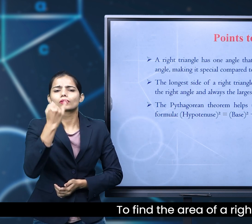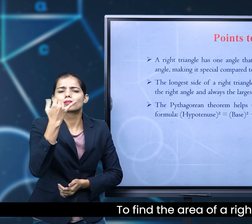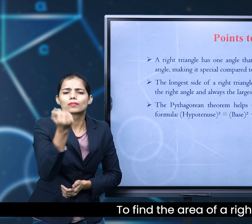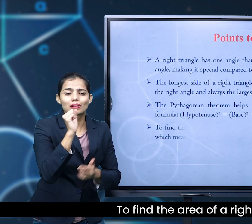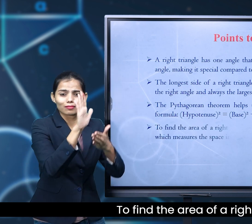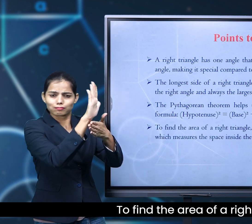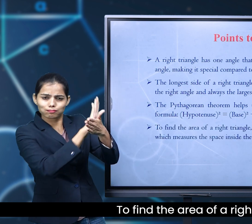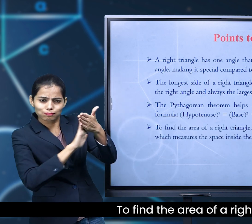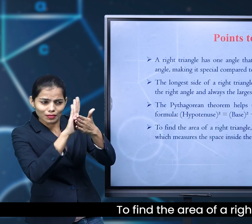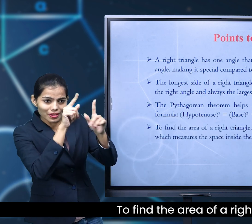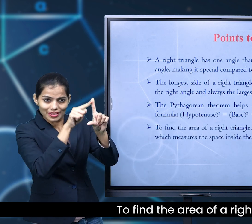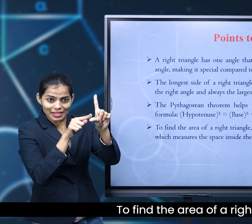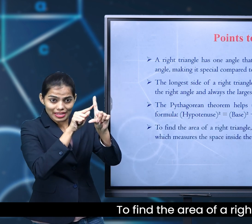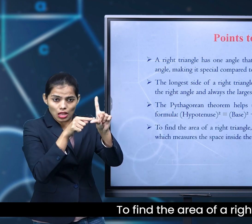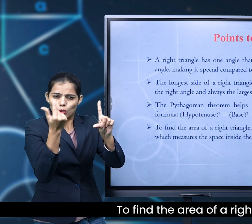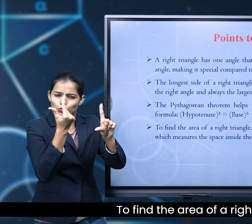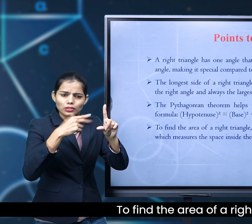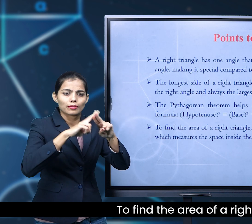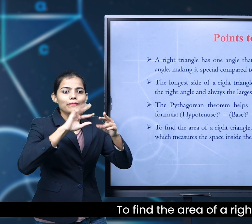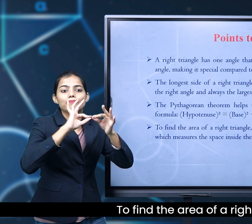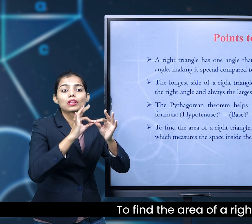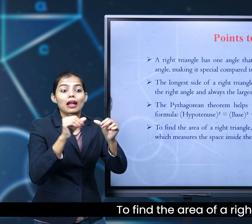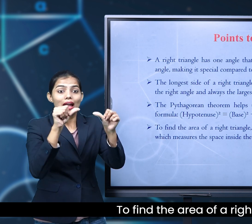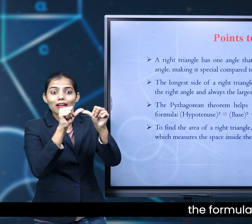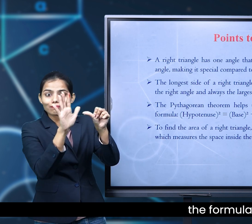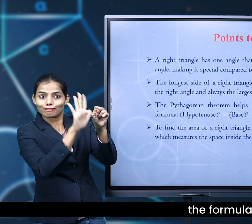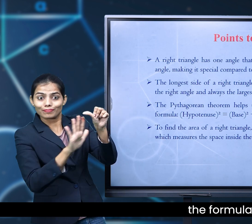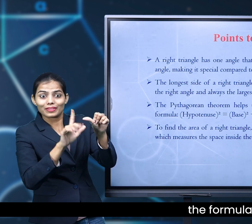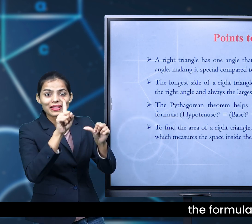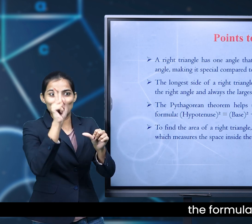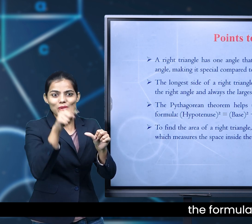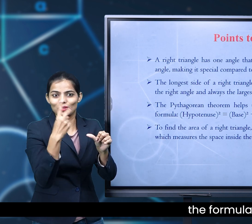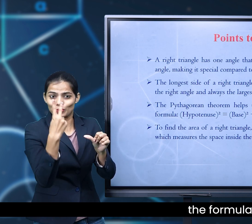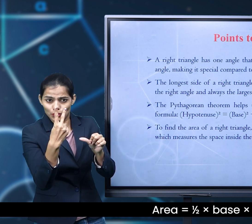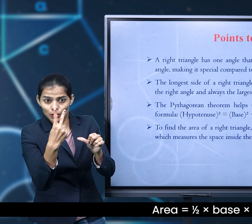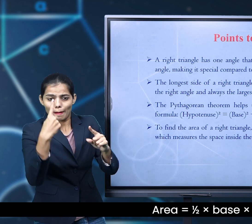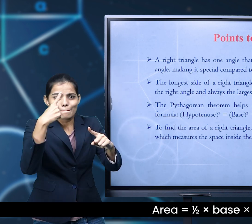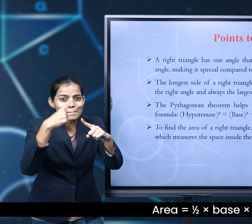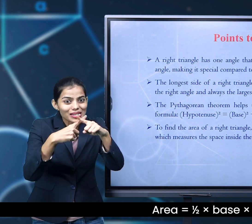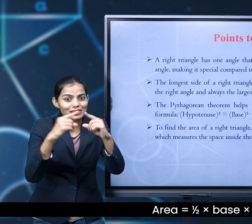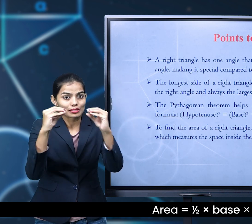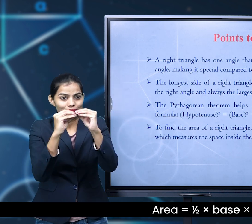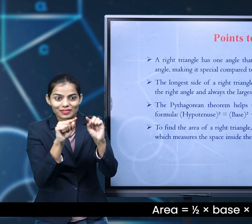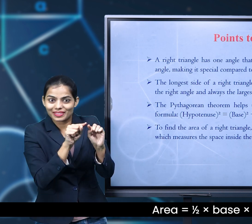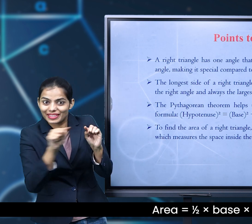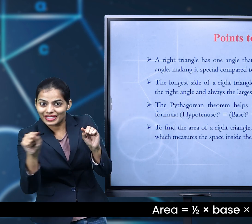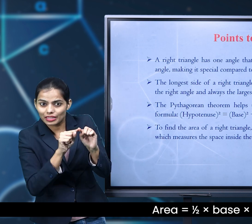To find the area of a right triangle, use the formula area is equal to half into